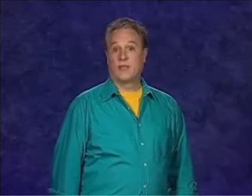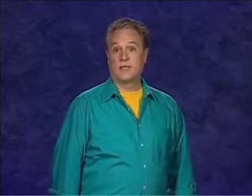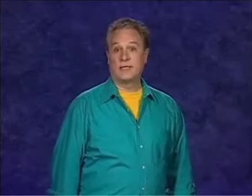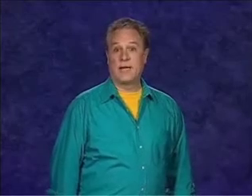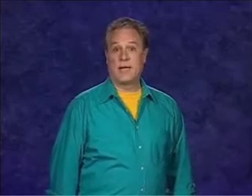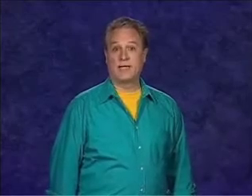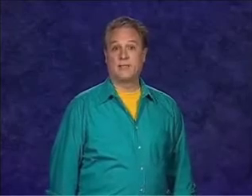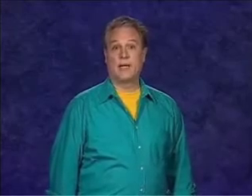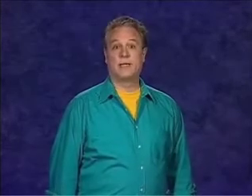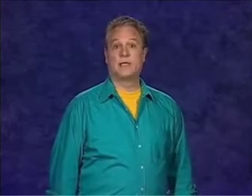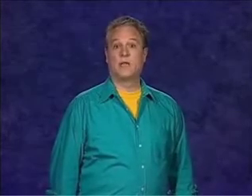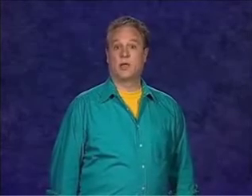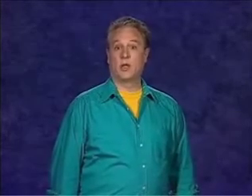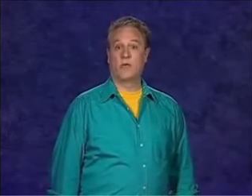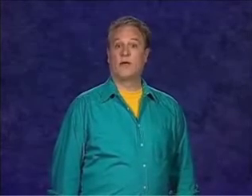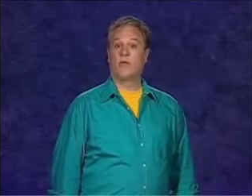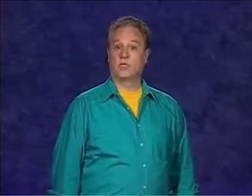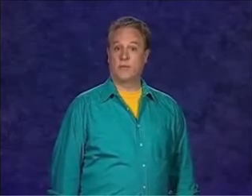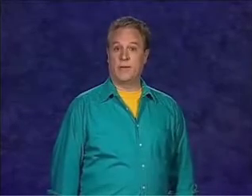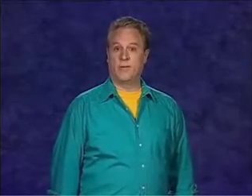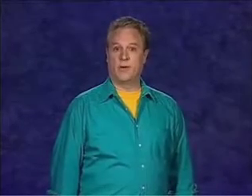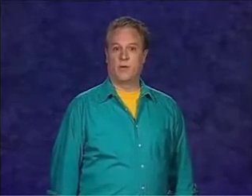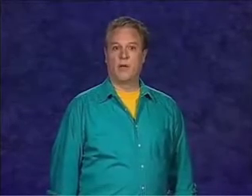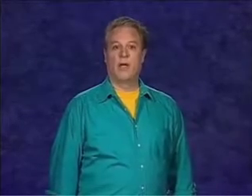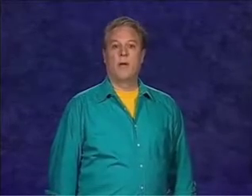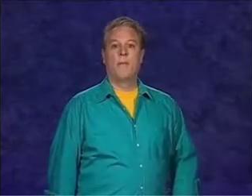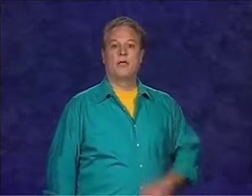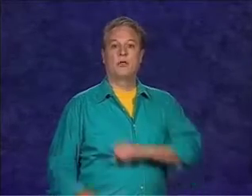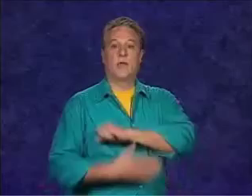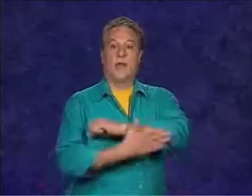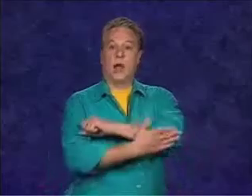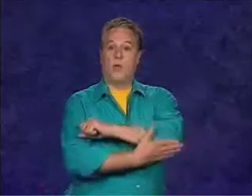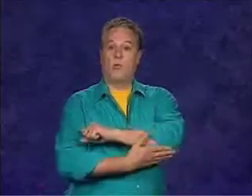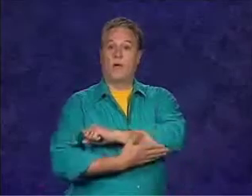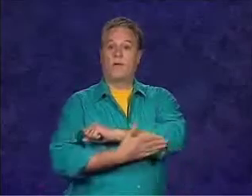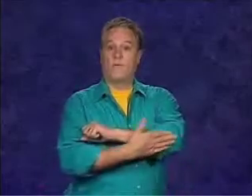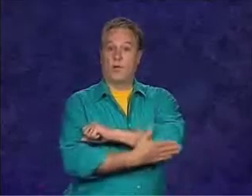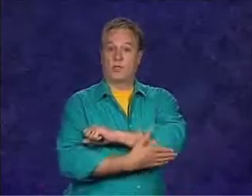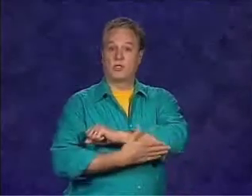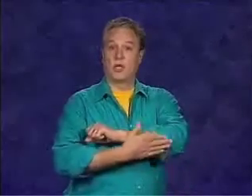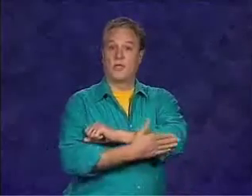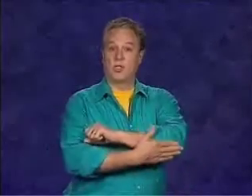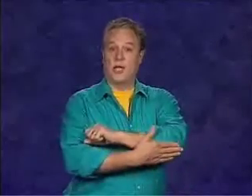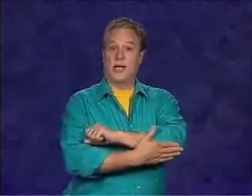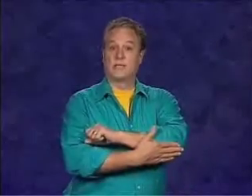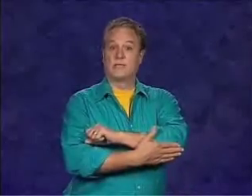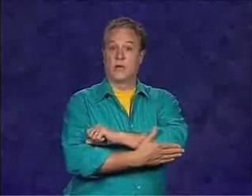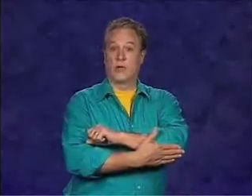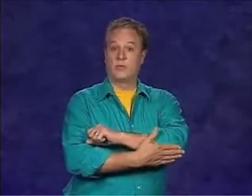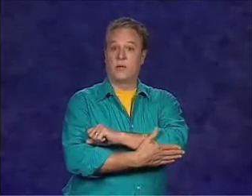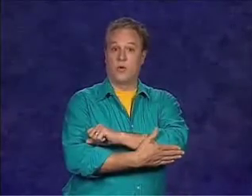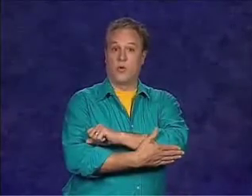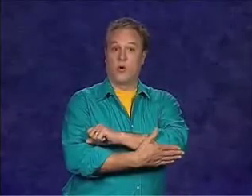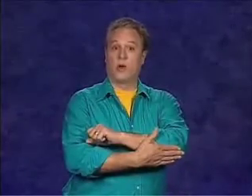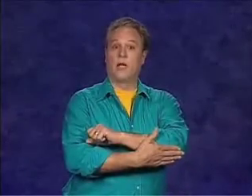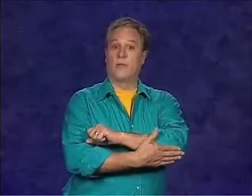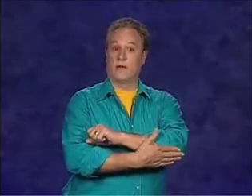This sign is based on the clothing of rich people. Picture the elbow reinforcers on the jackets that rich people wore in their